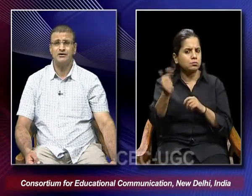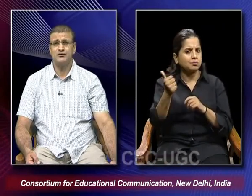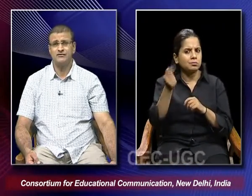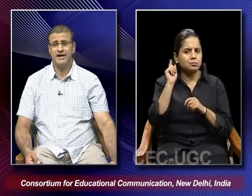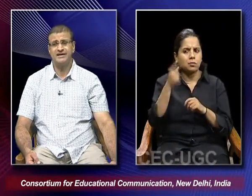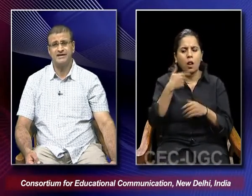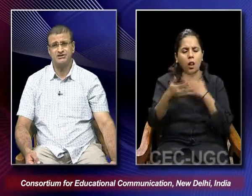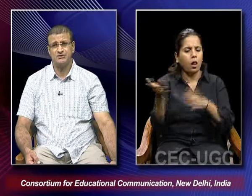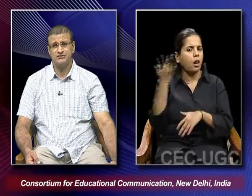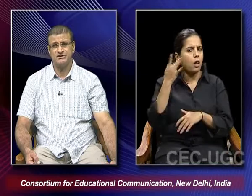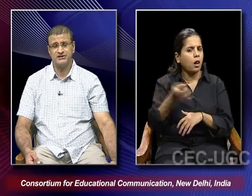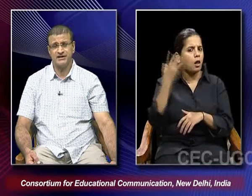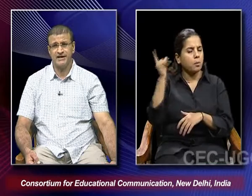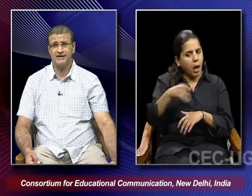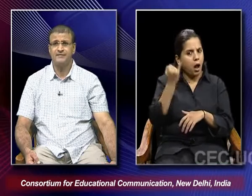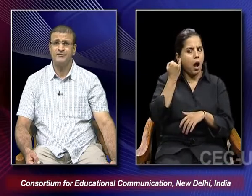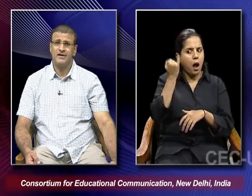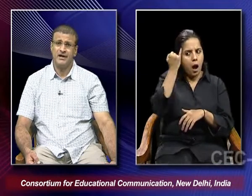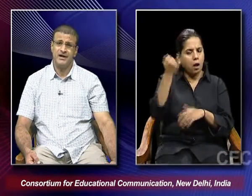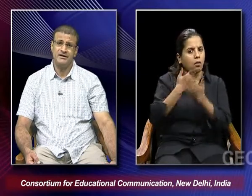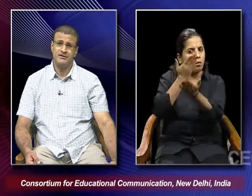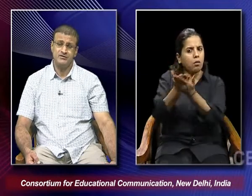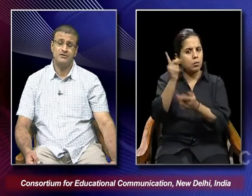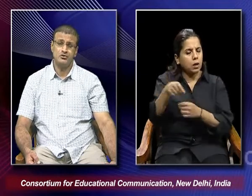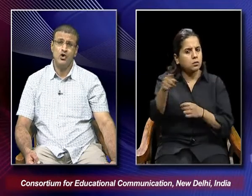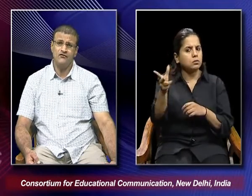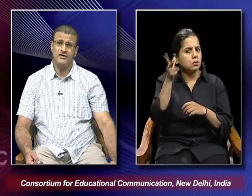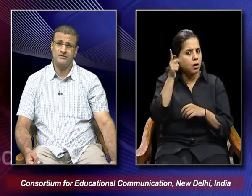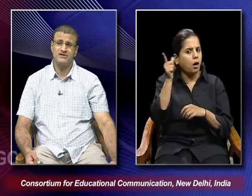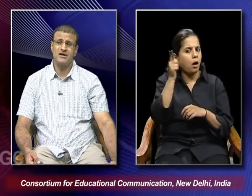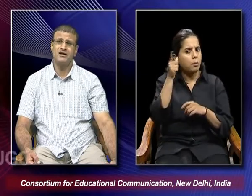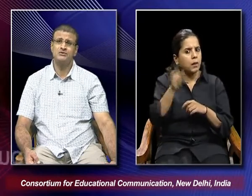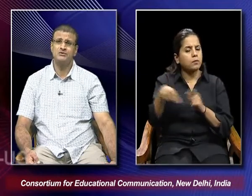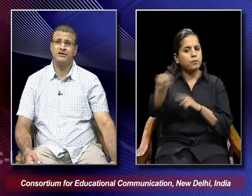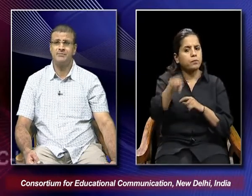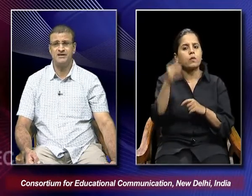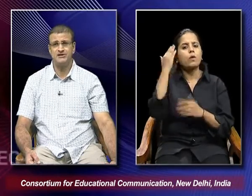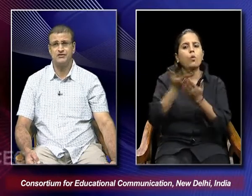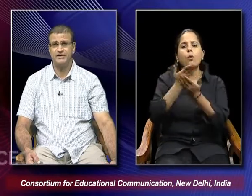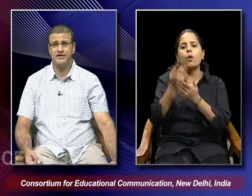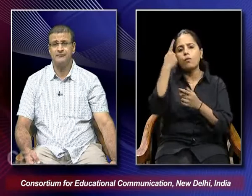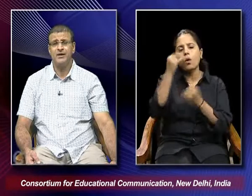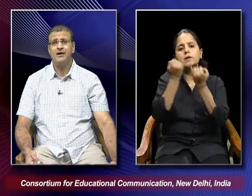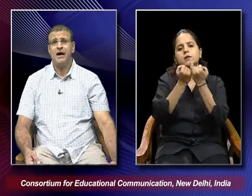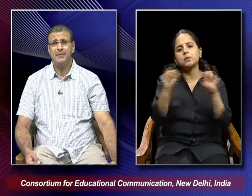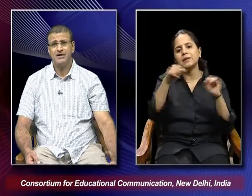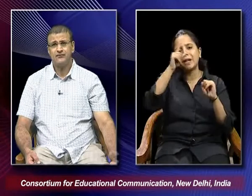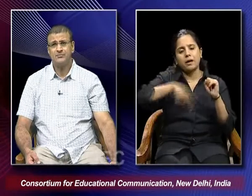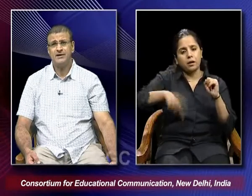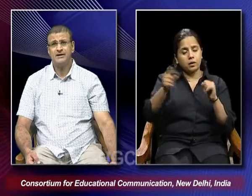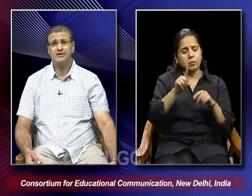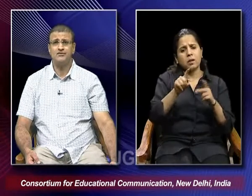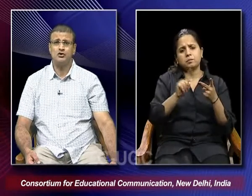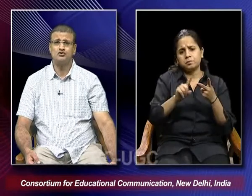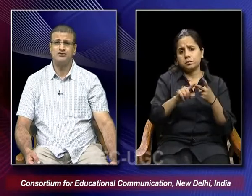kind of the ideas which they had and to offer with regard to the independence of India. Apart from